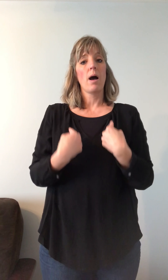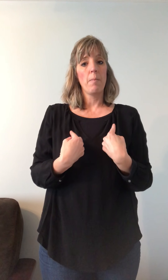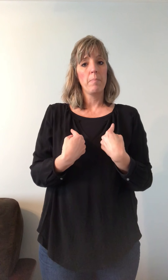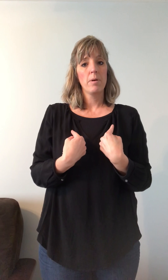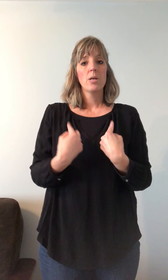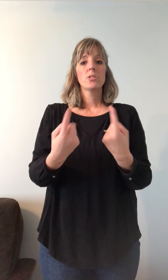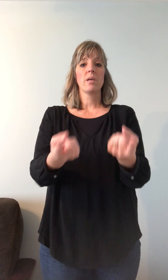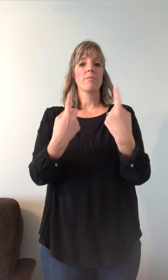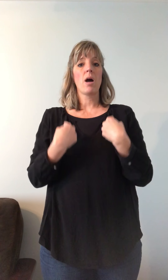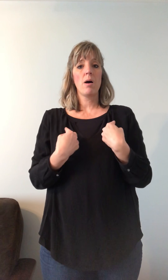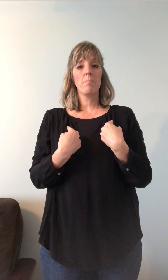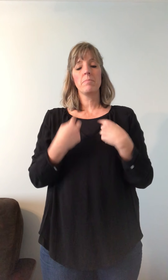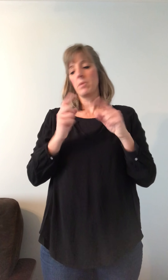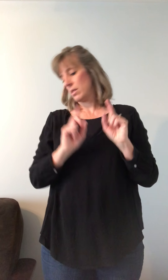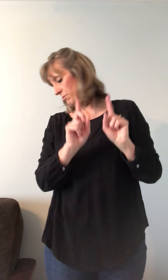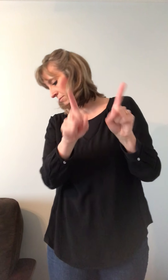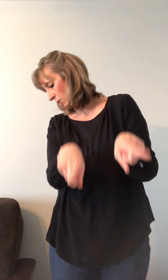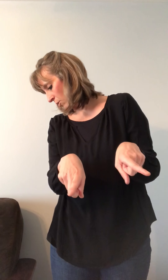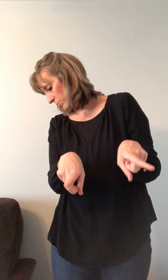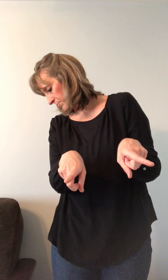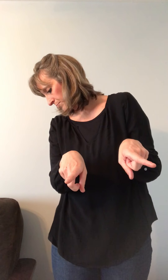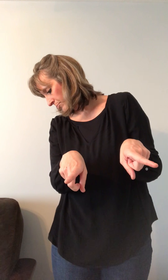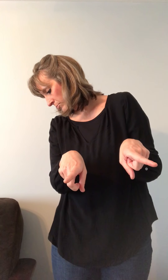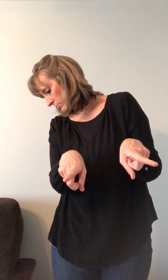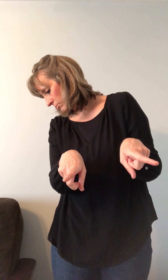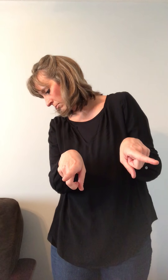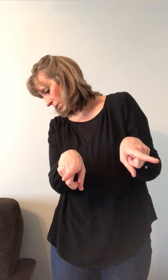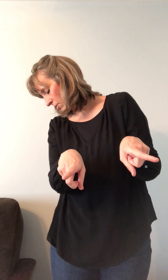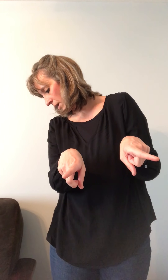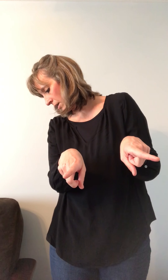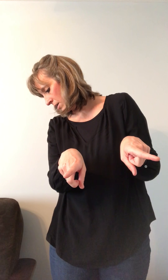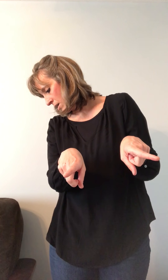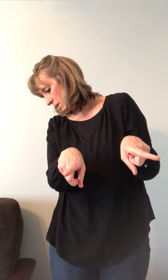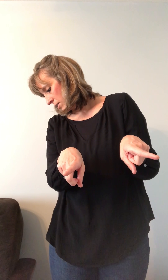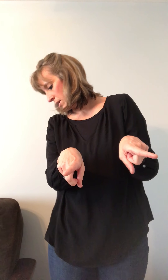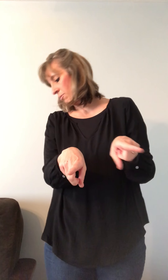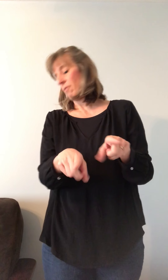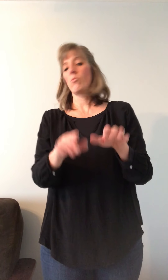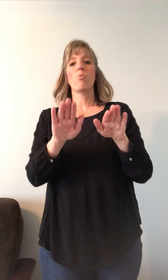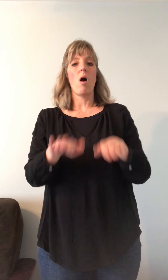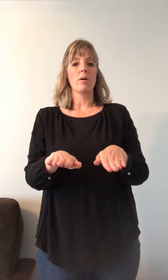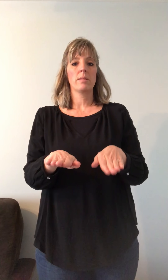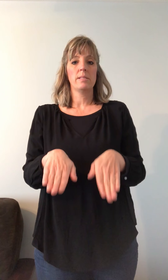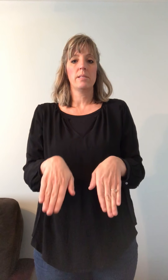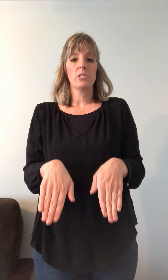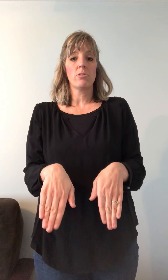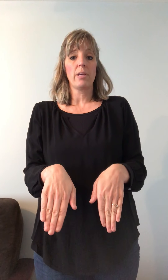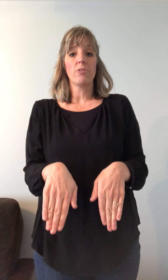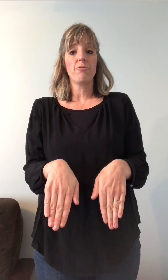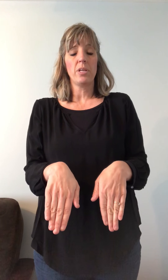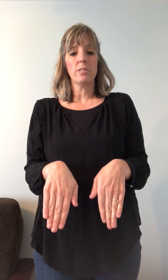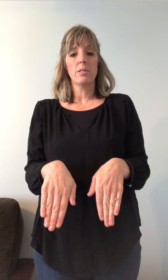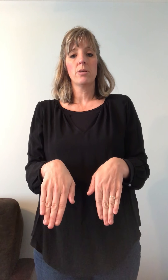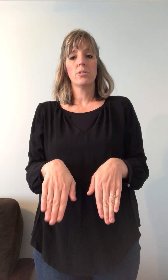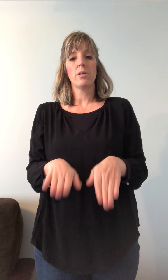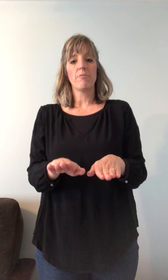Come. So you have come, and then you have go. Okay? Then you have walk. These are like your feet. So you have your